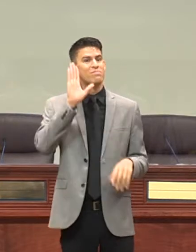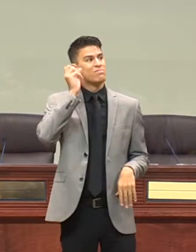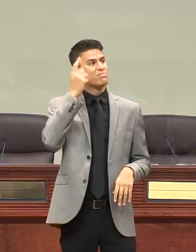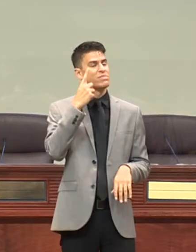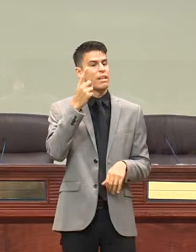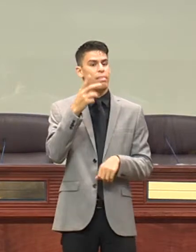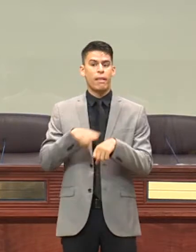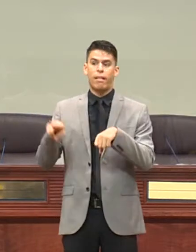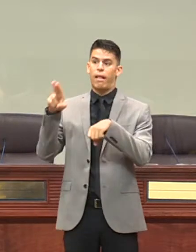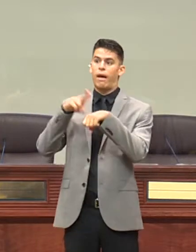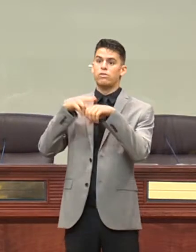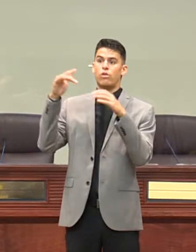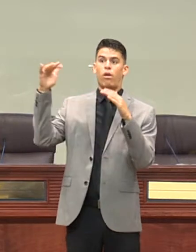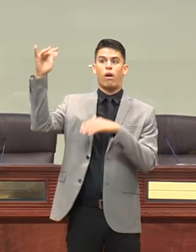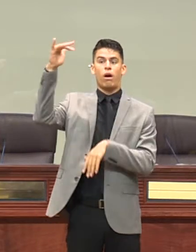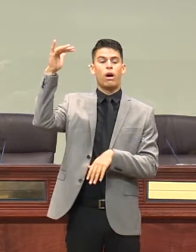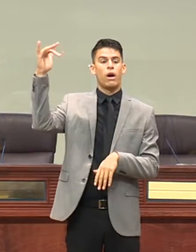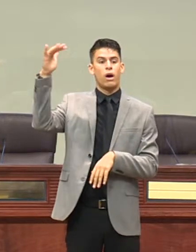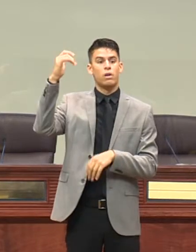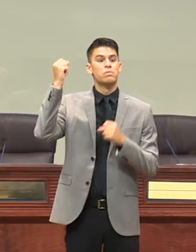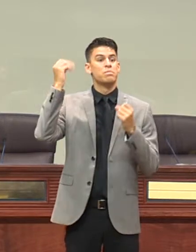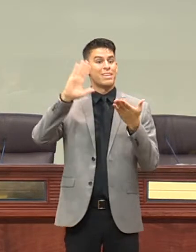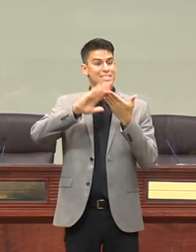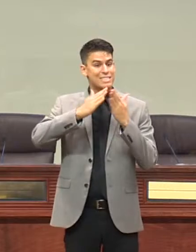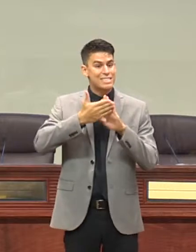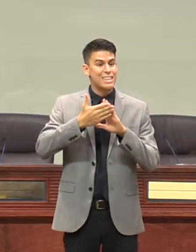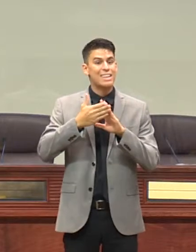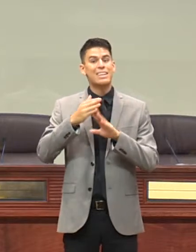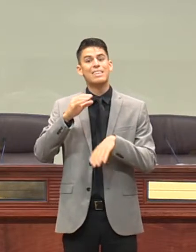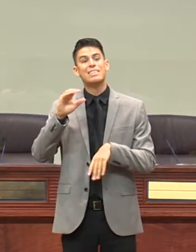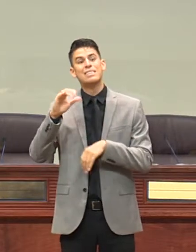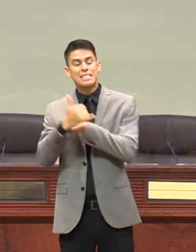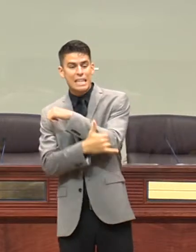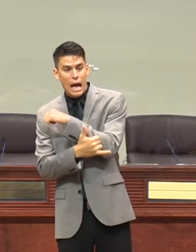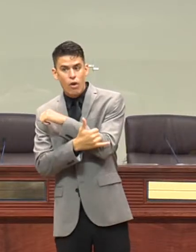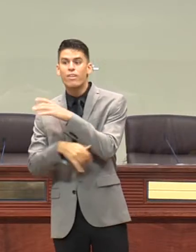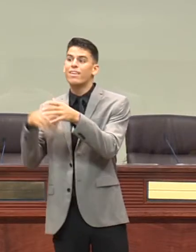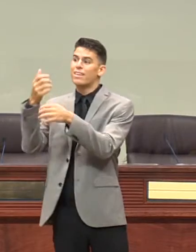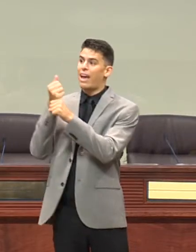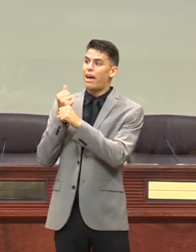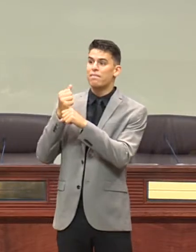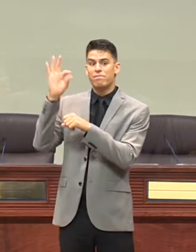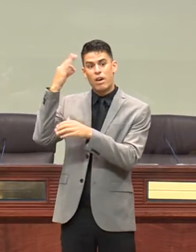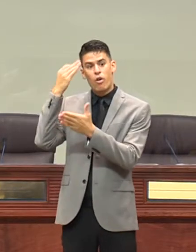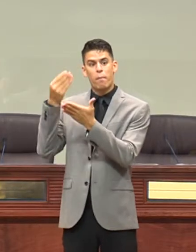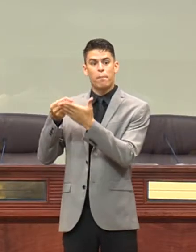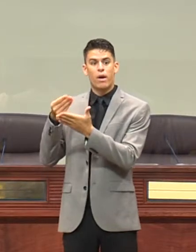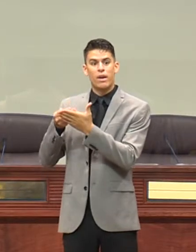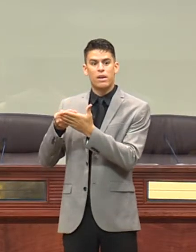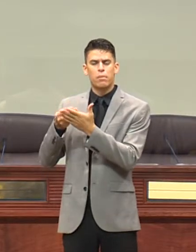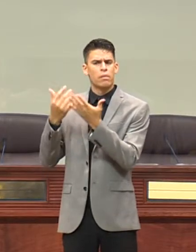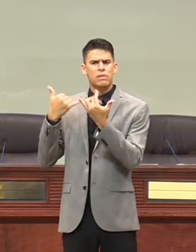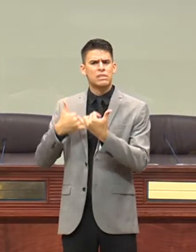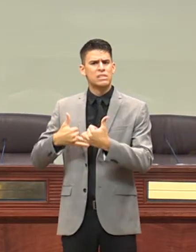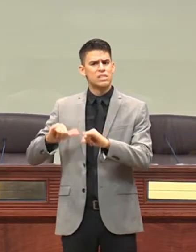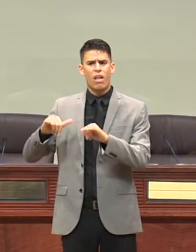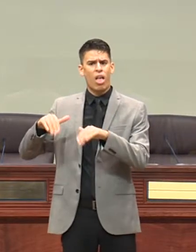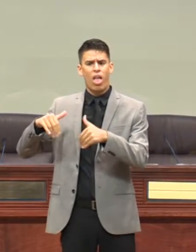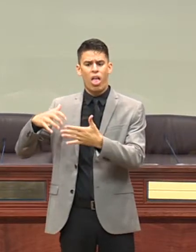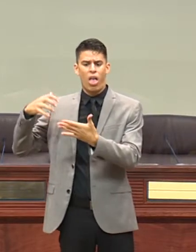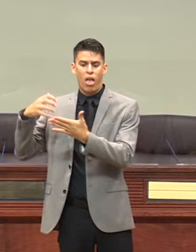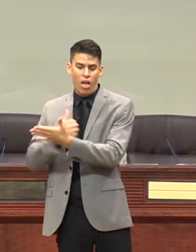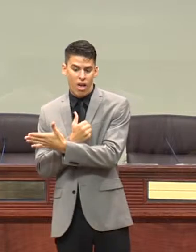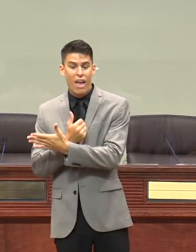are a lot of cities and counties that receive the federal money, but the residents still weren't able to take advantage before the moratorium